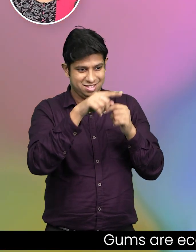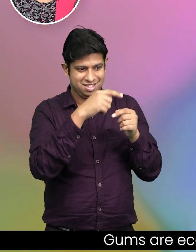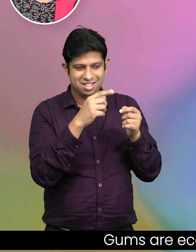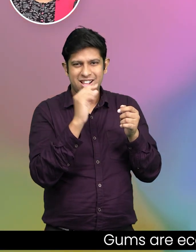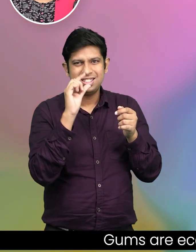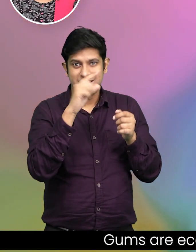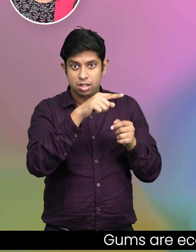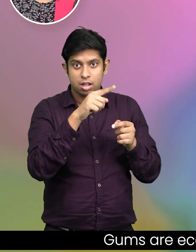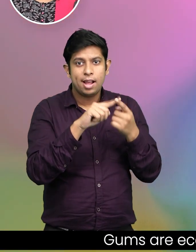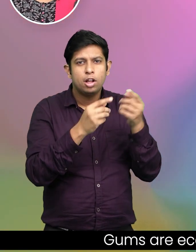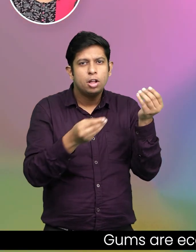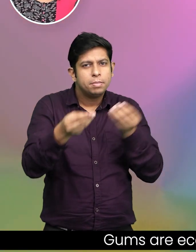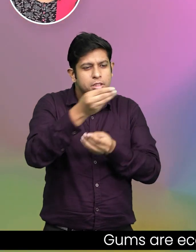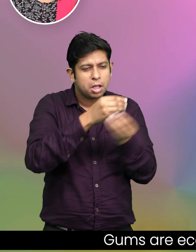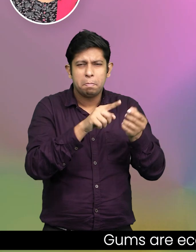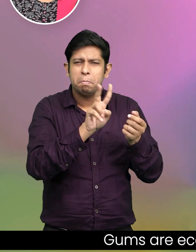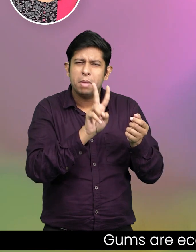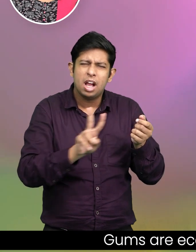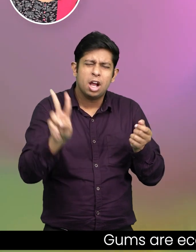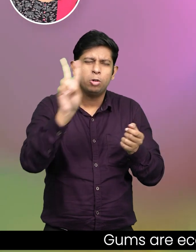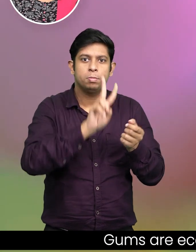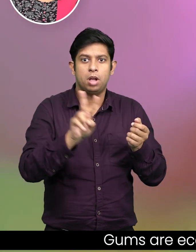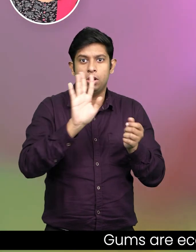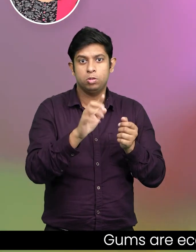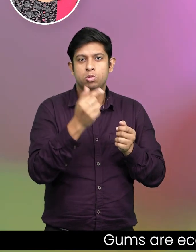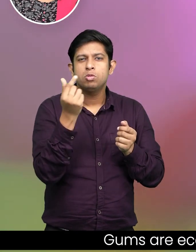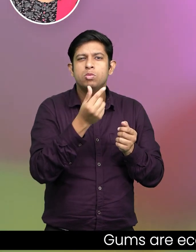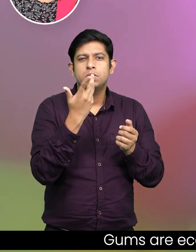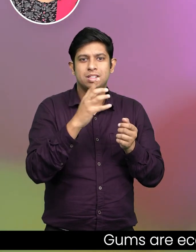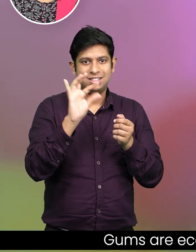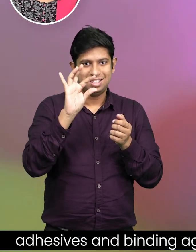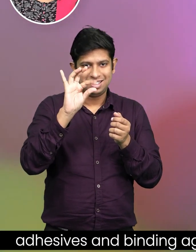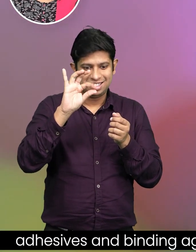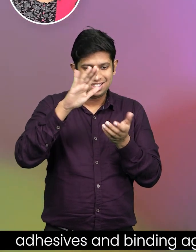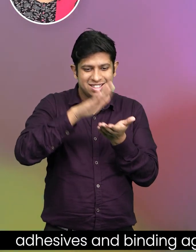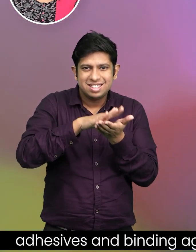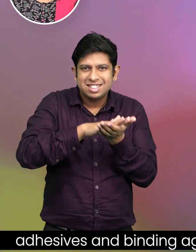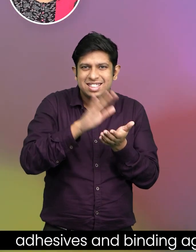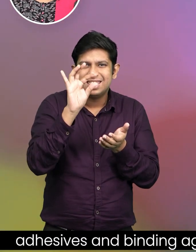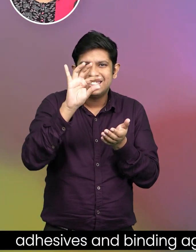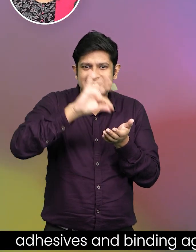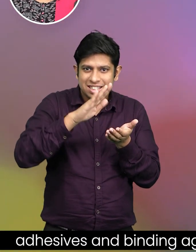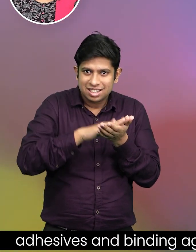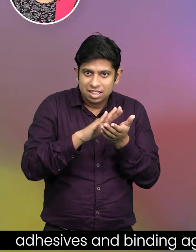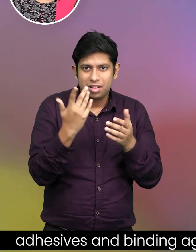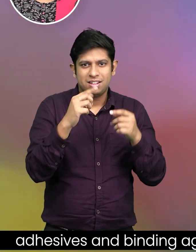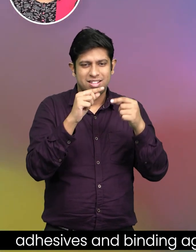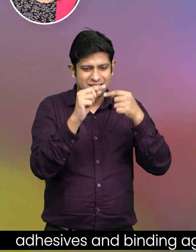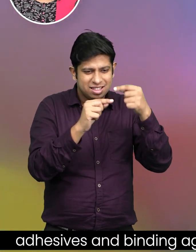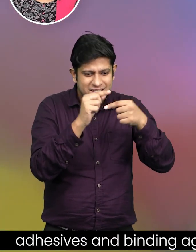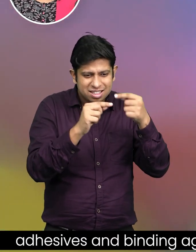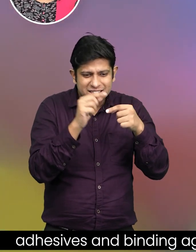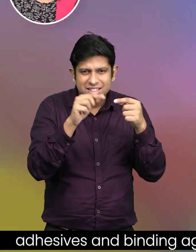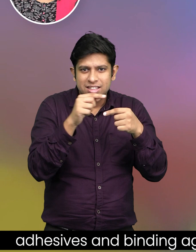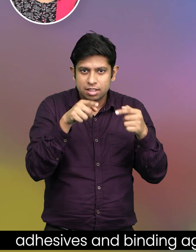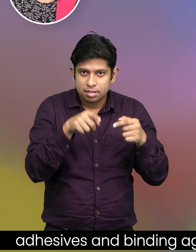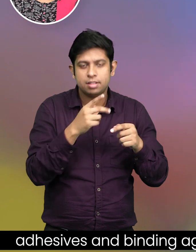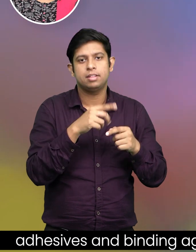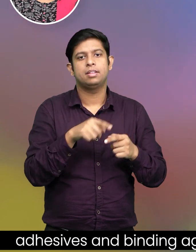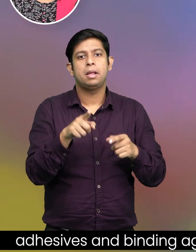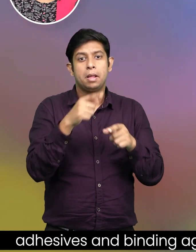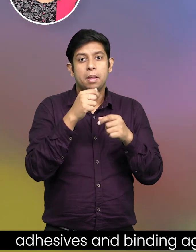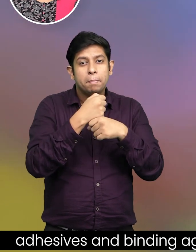Gums are economically valuable and used as adhesives and binding agents in